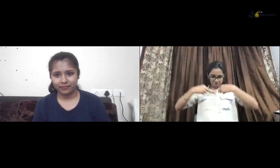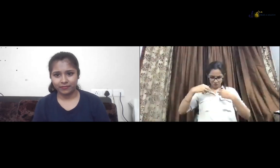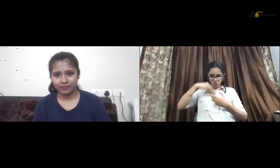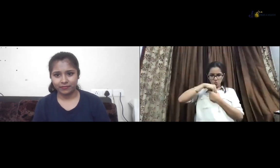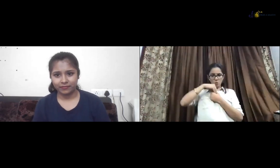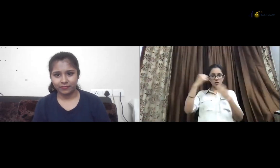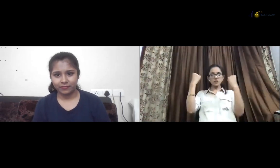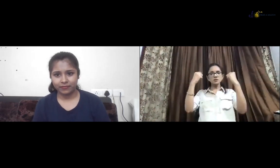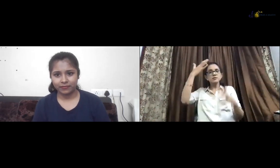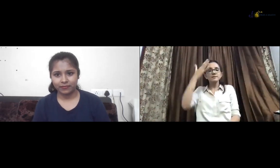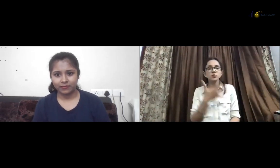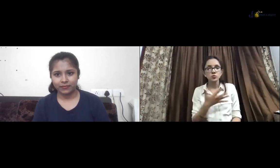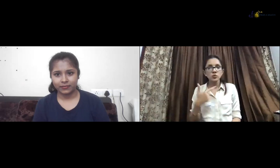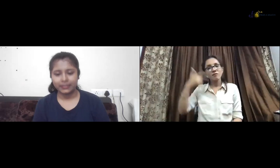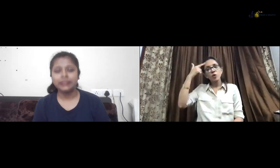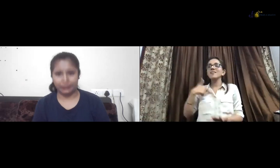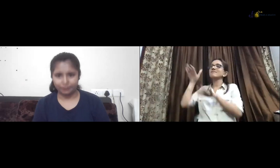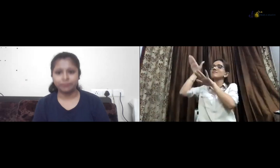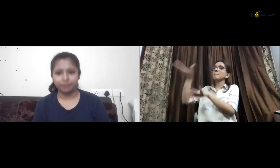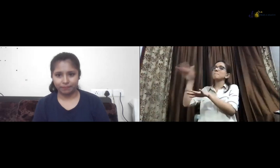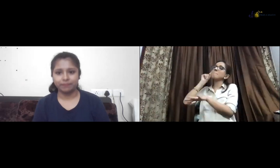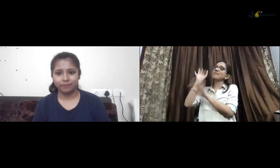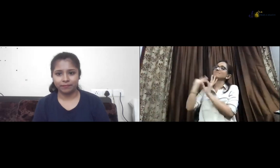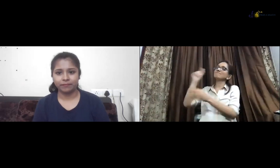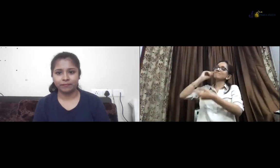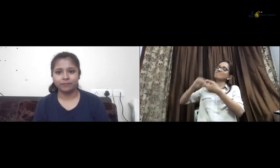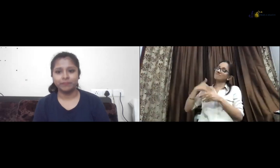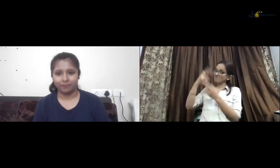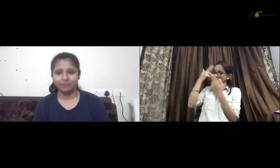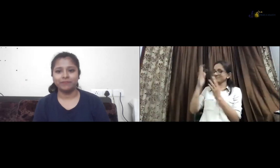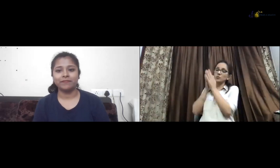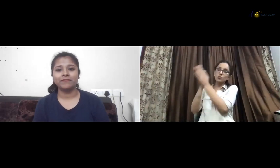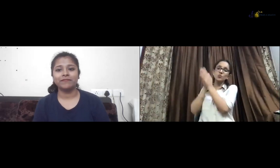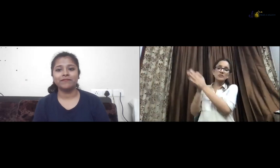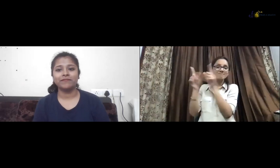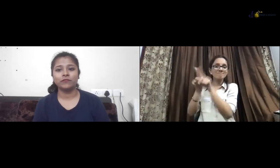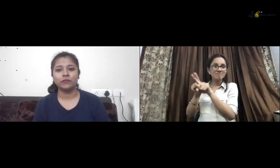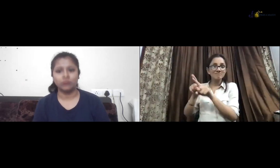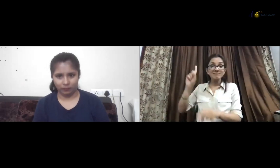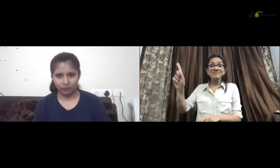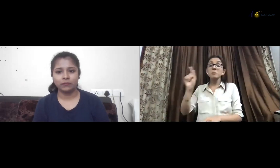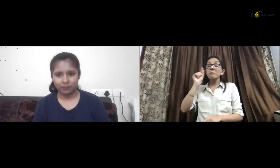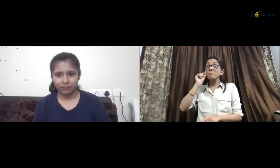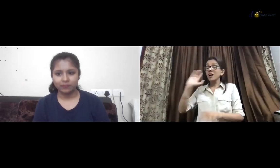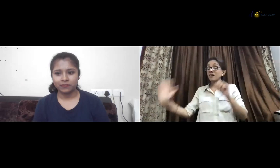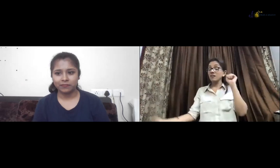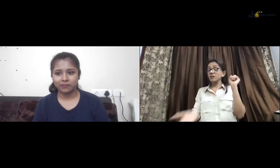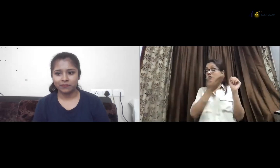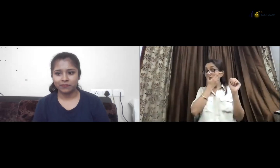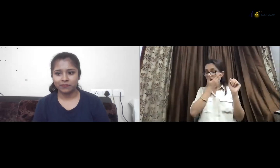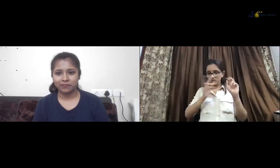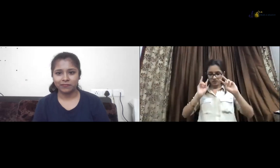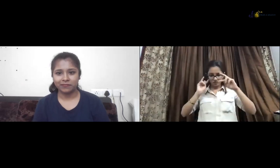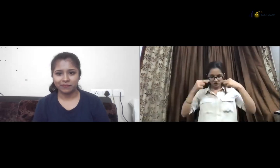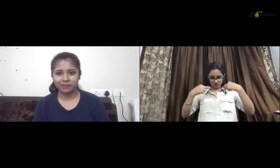husband is providing rules, but whenever you see that, they don't know that they are depending on their husband, they think that yeah, they have to worship their husband all the